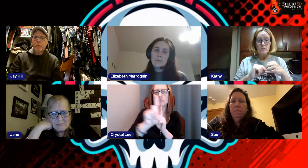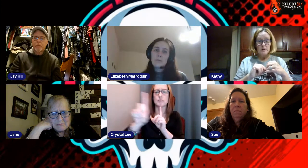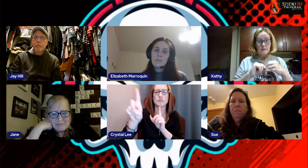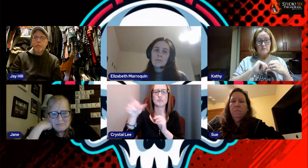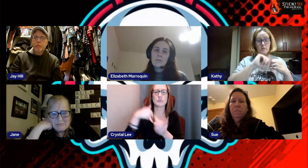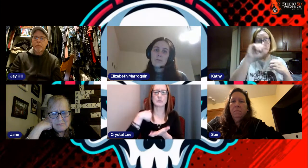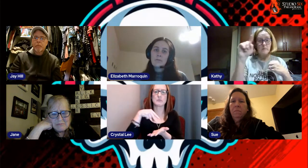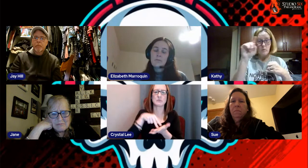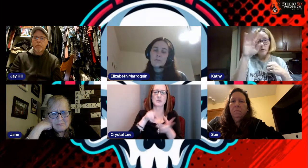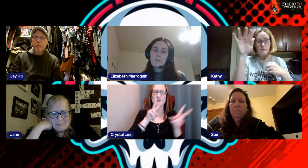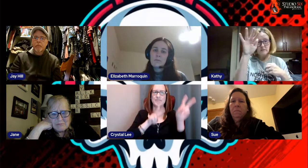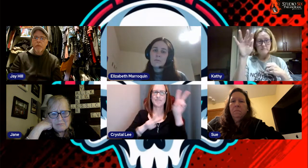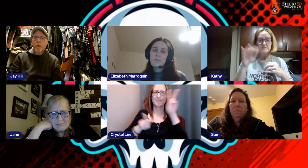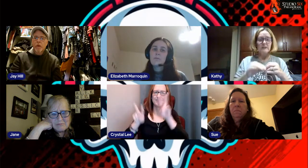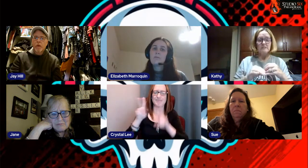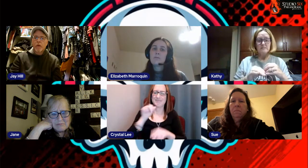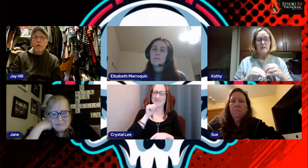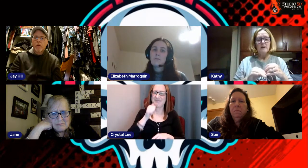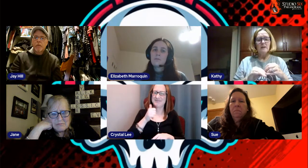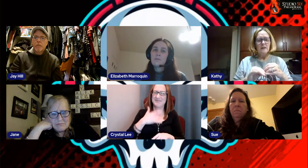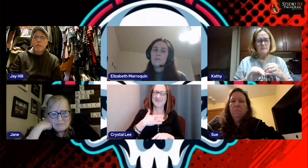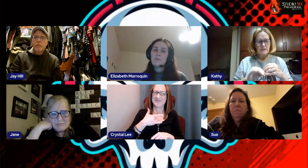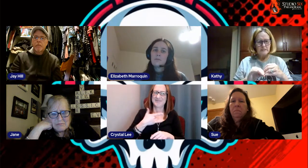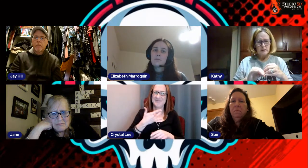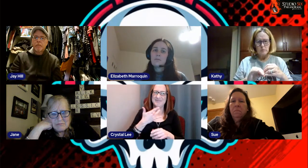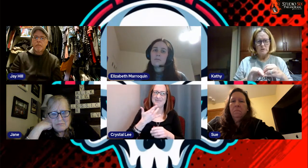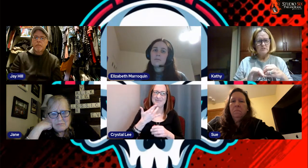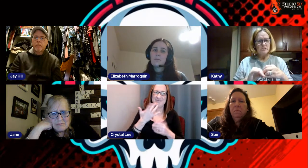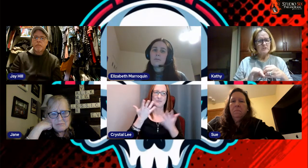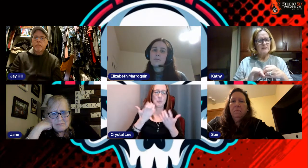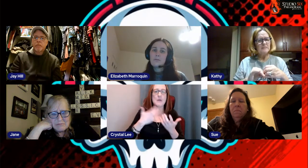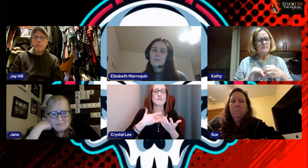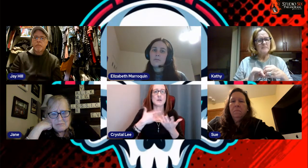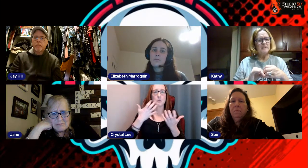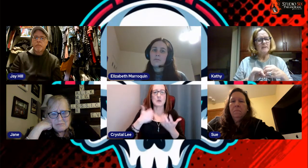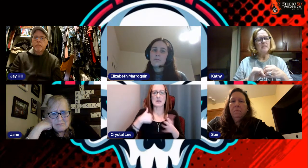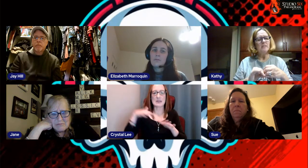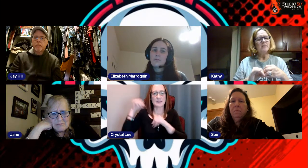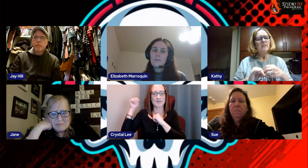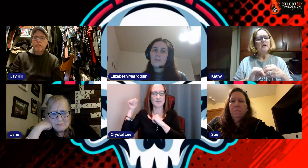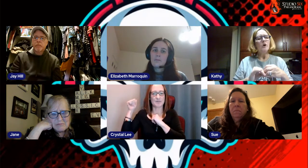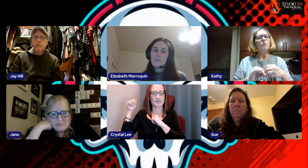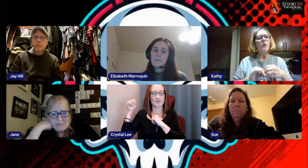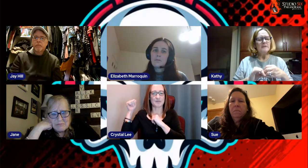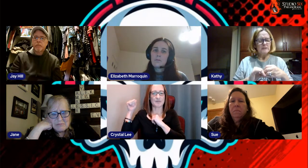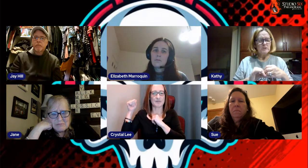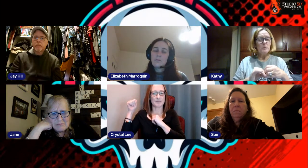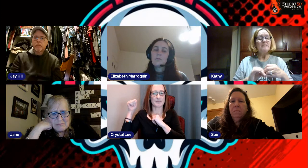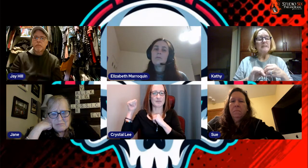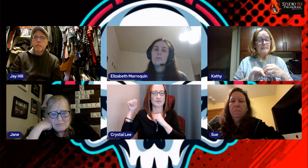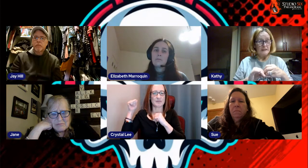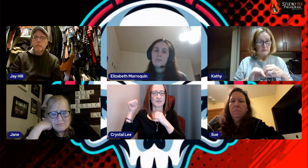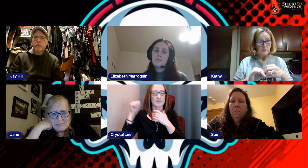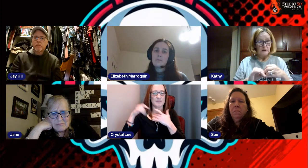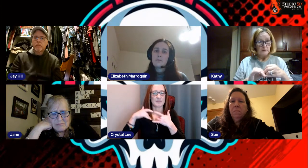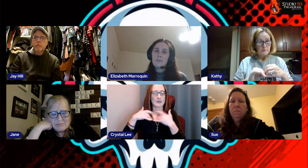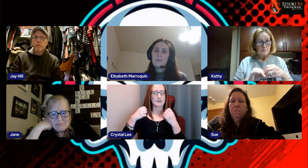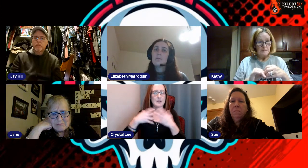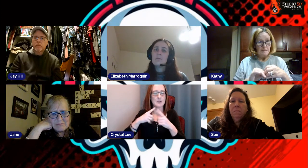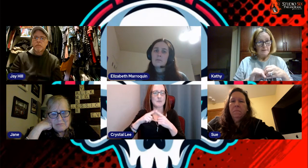talk to the people, whoever's upstairs, and that anymore. So she didn't feel wanted. She wanted to